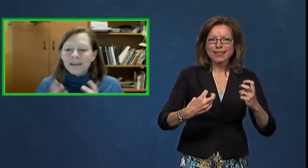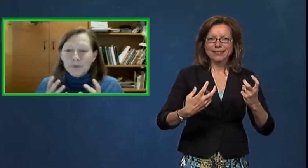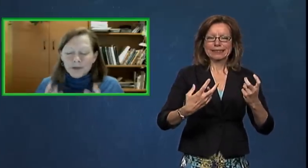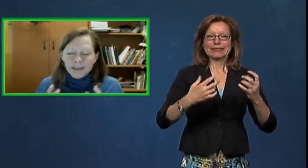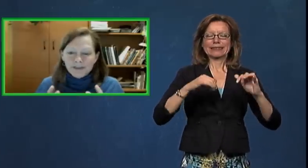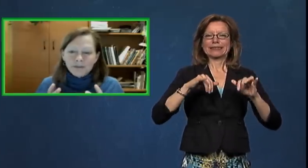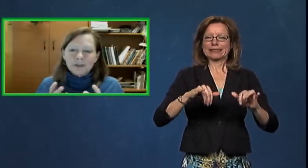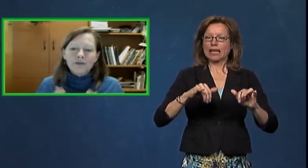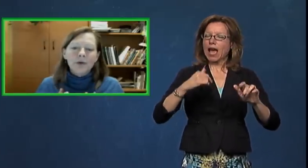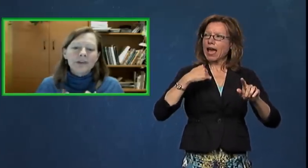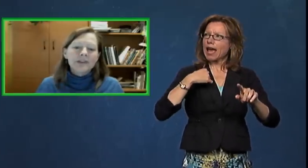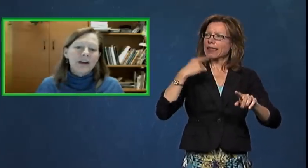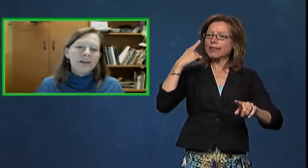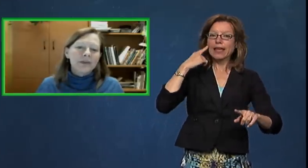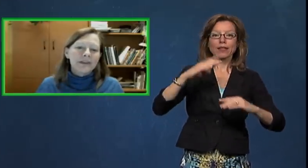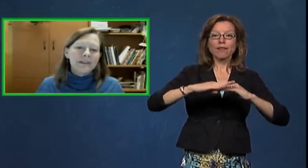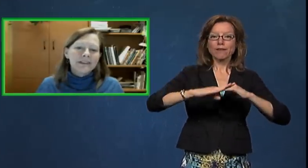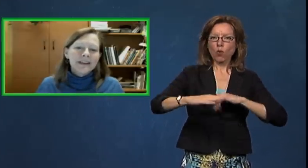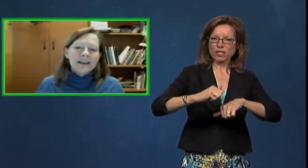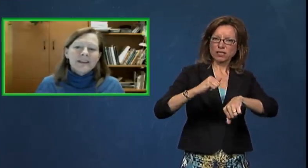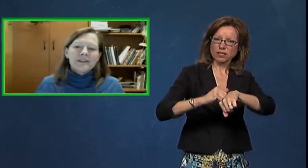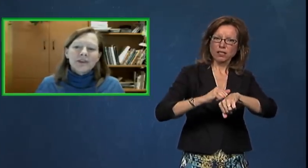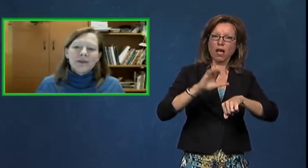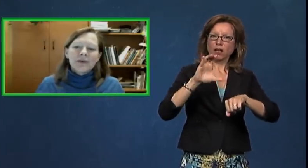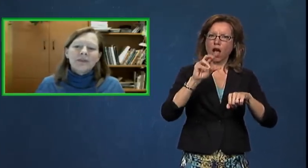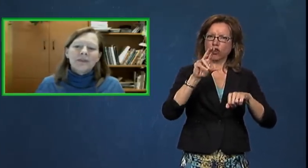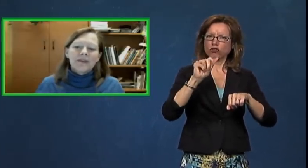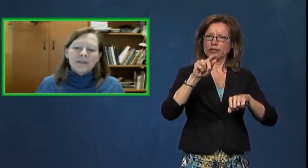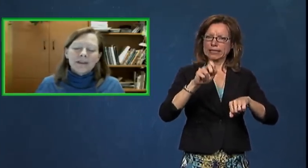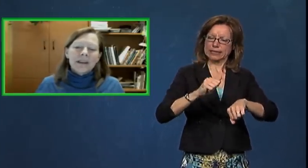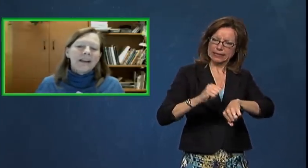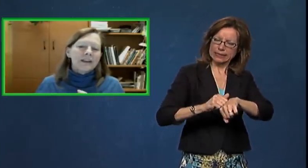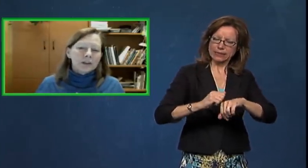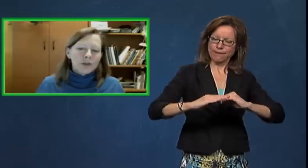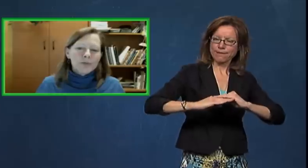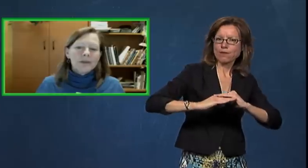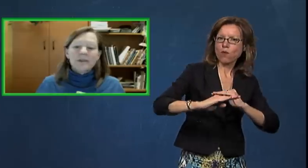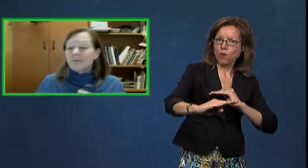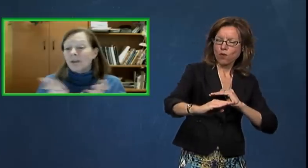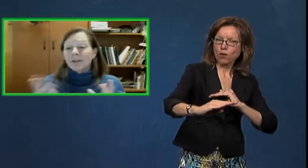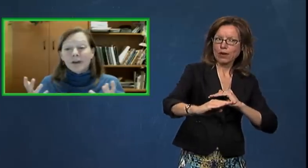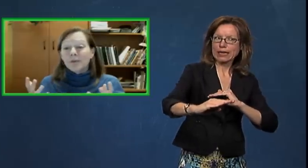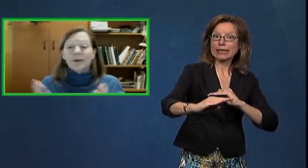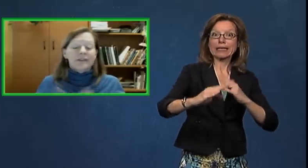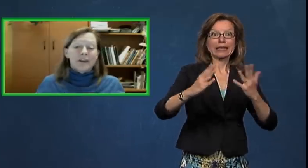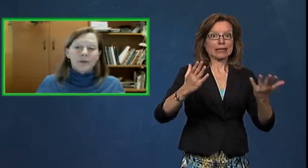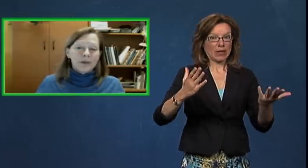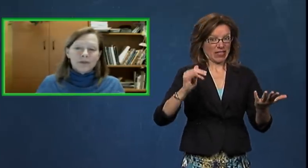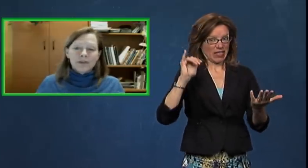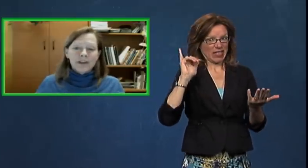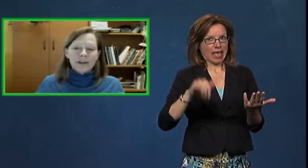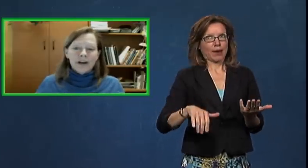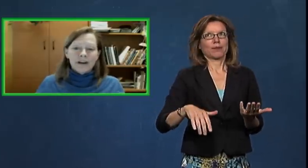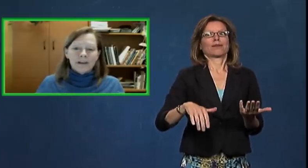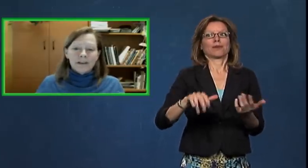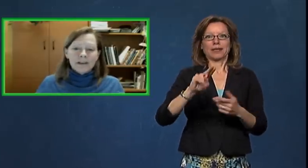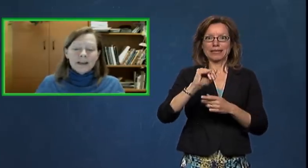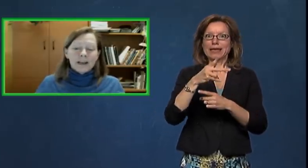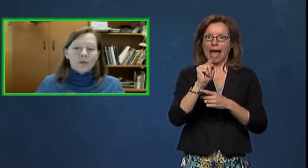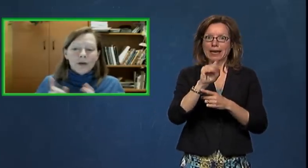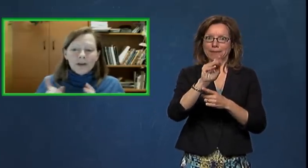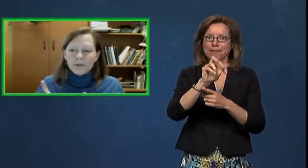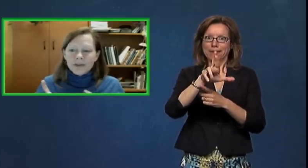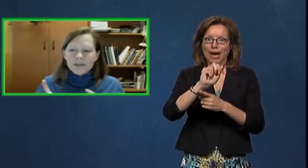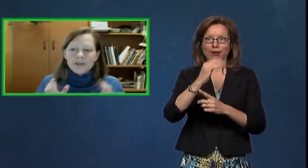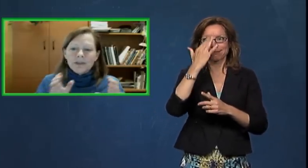and I believe the floor is concrete. So it could be a nightmare environment for VRI.